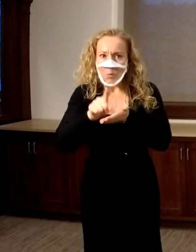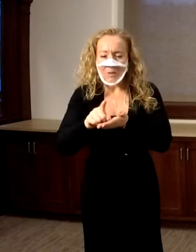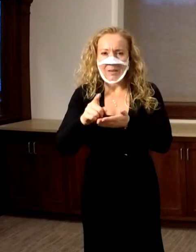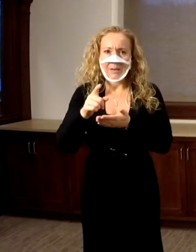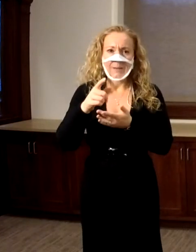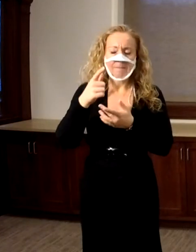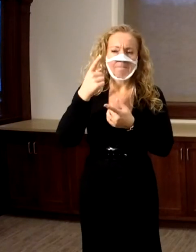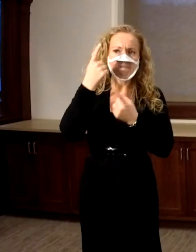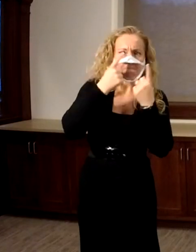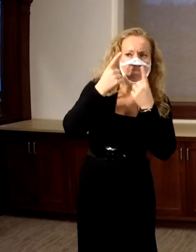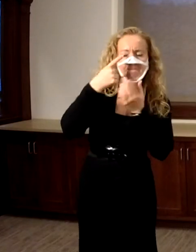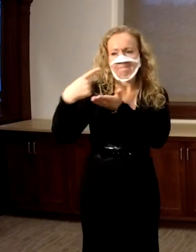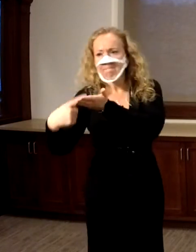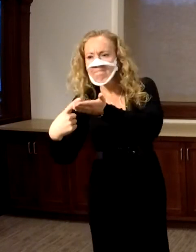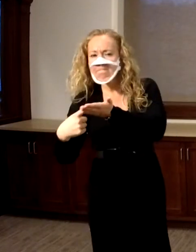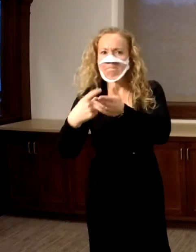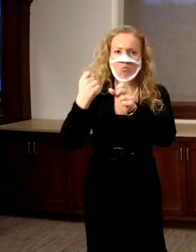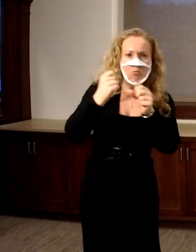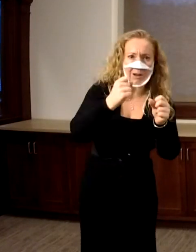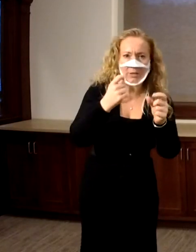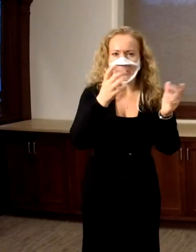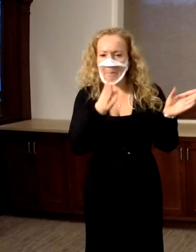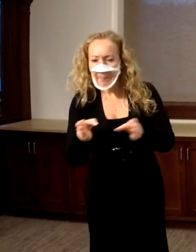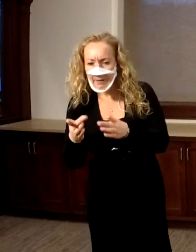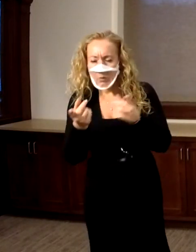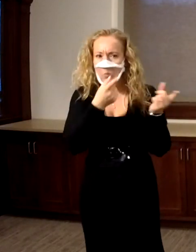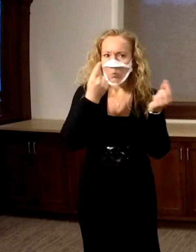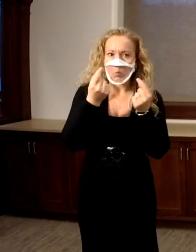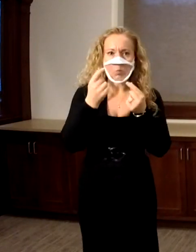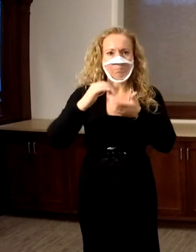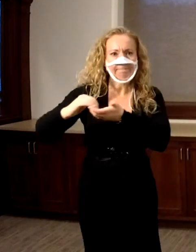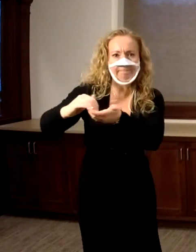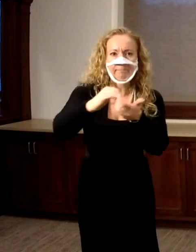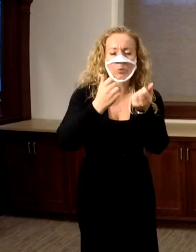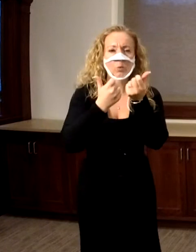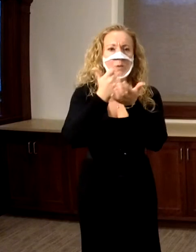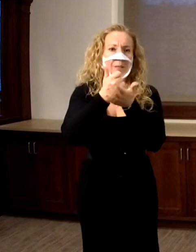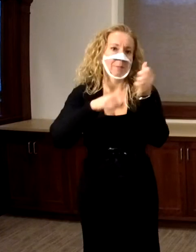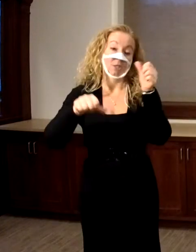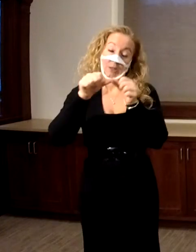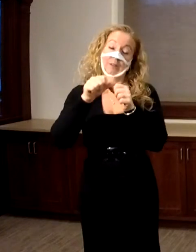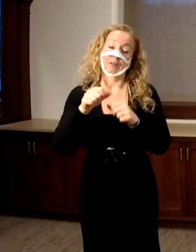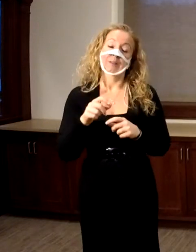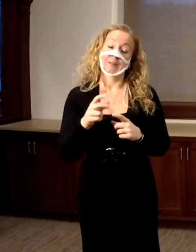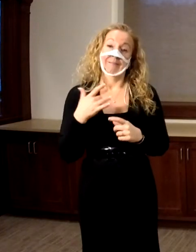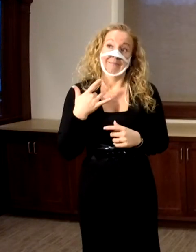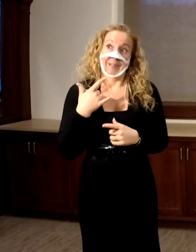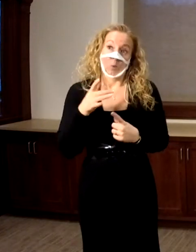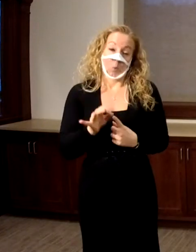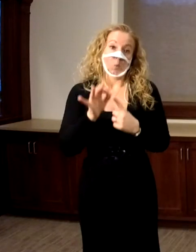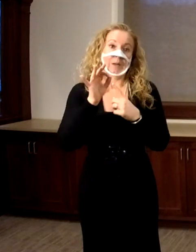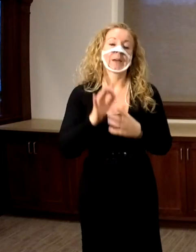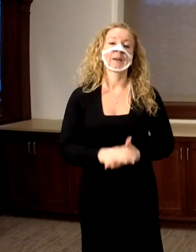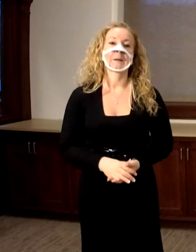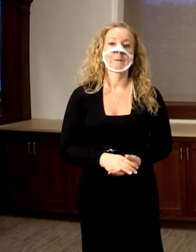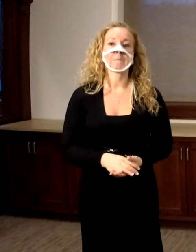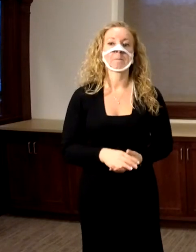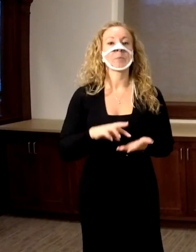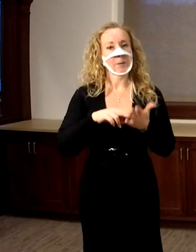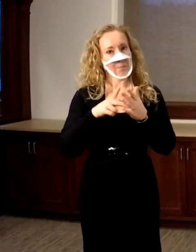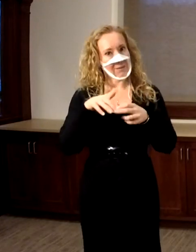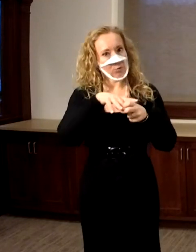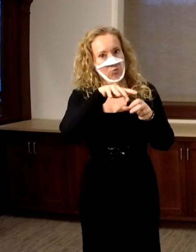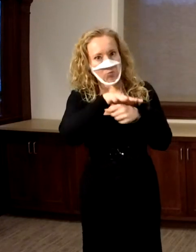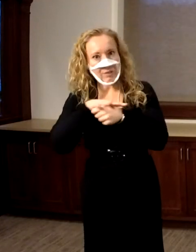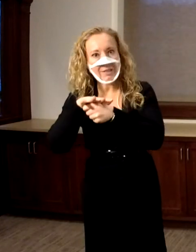each other out, and talk about strategies to work together. And I think that's fairly unique. And so they, as a region, have